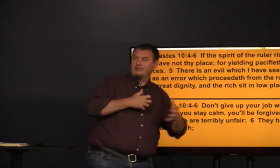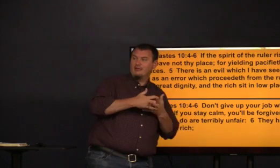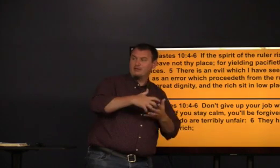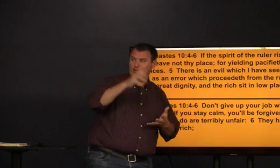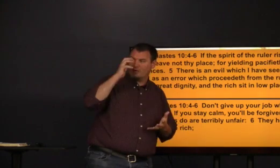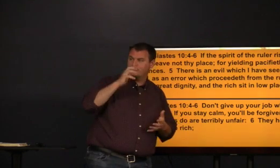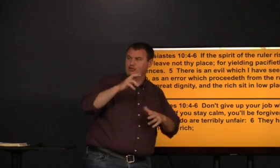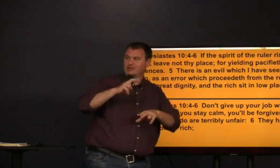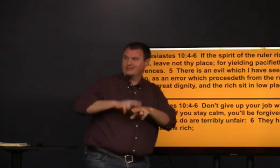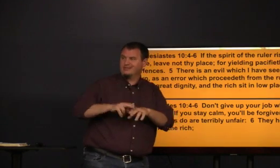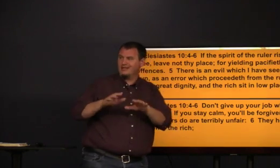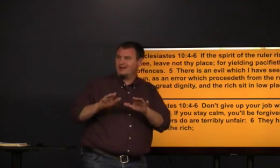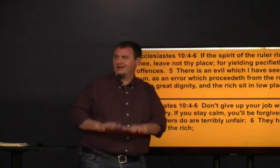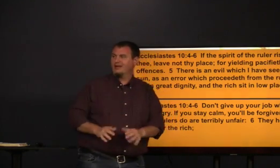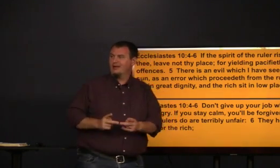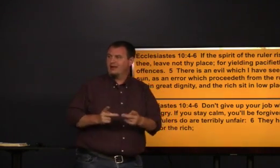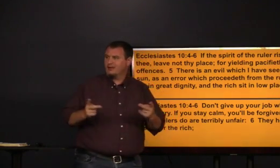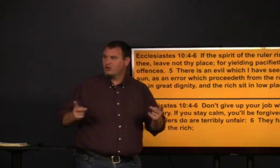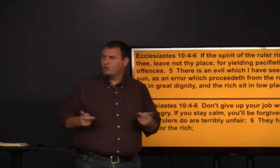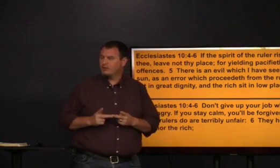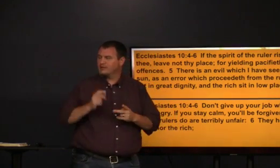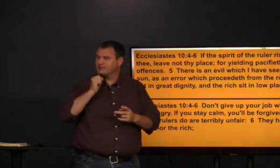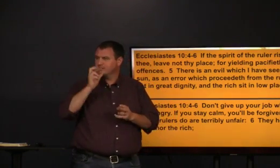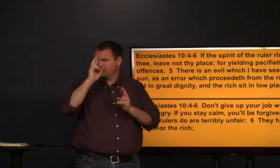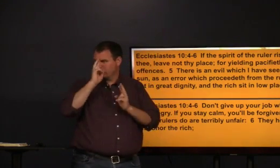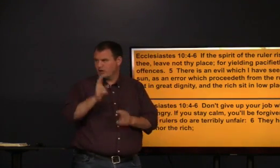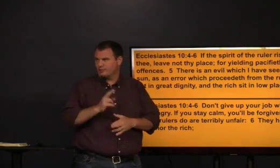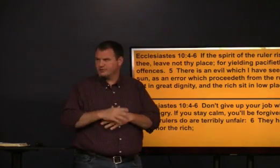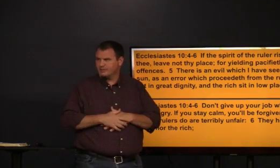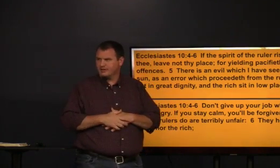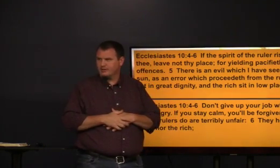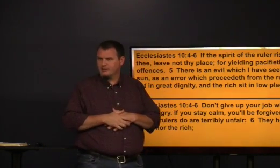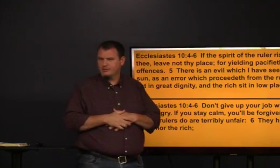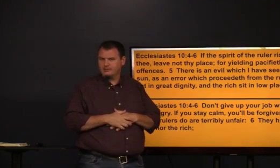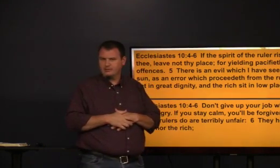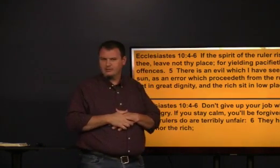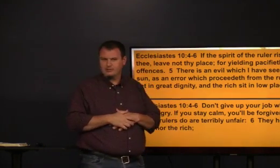that the rich sit in low places and are not respected.